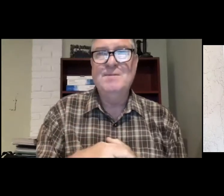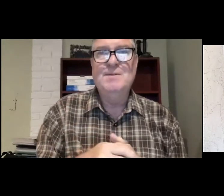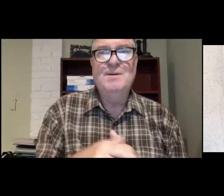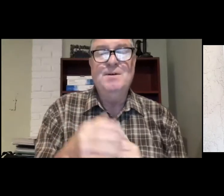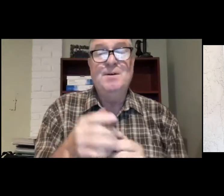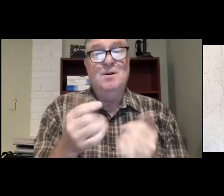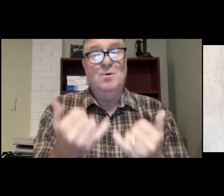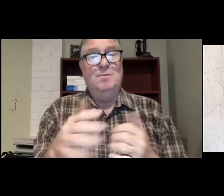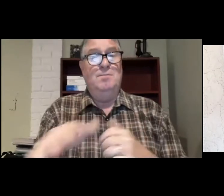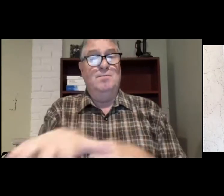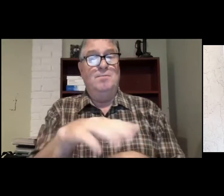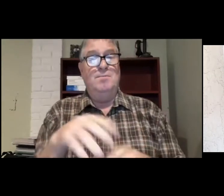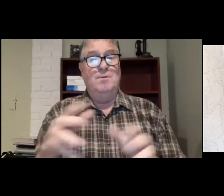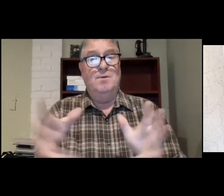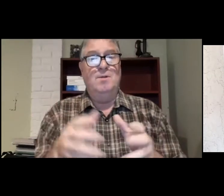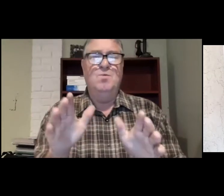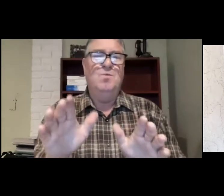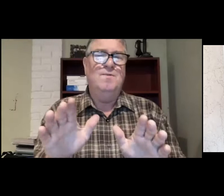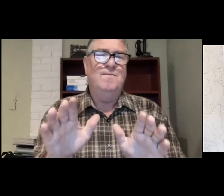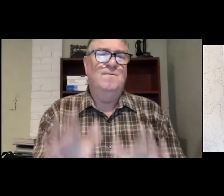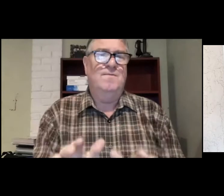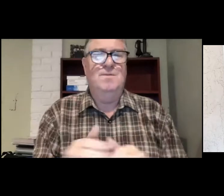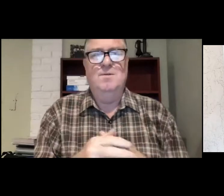up. Oh, and Joyce.